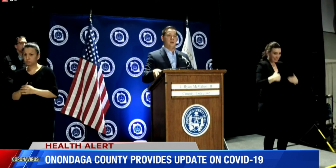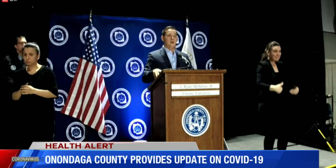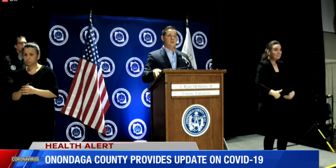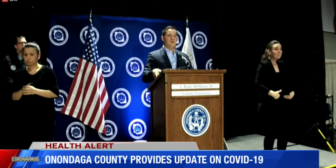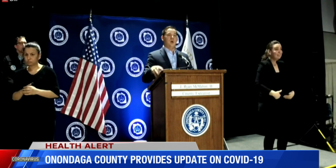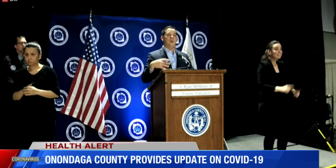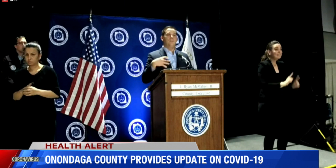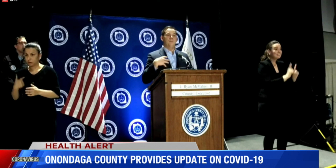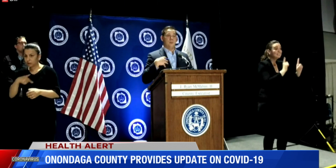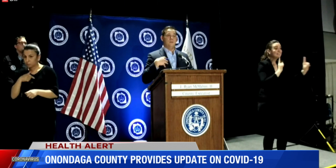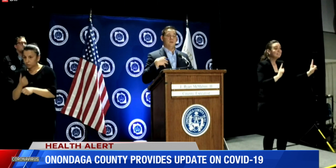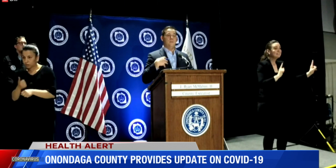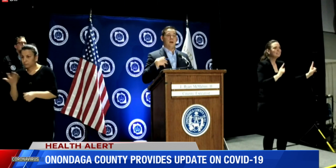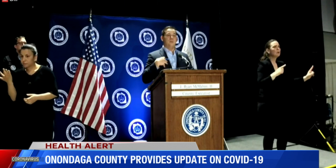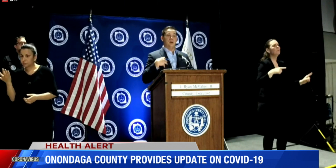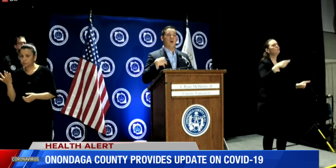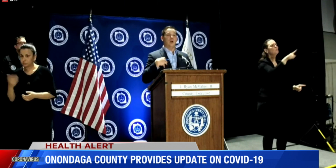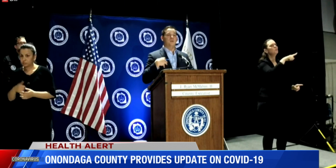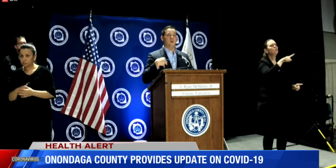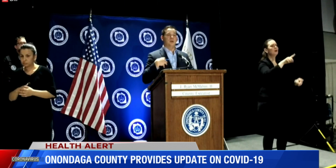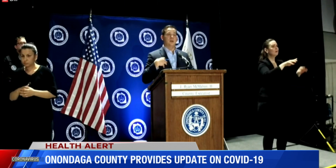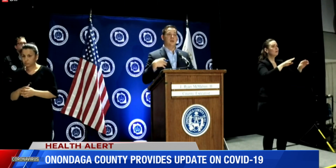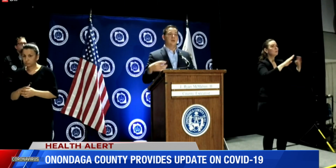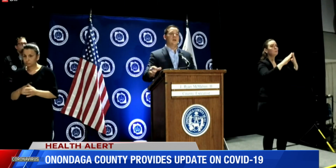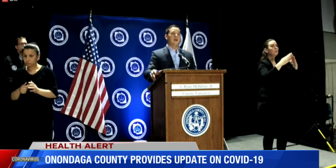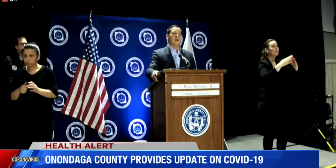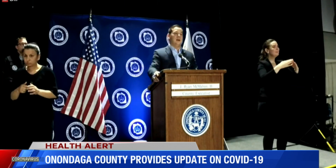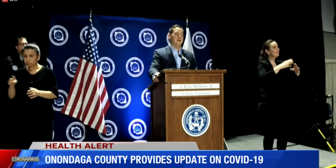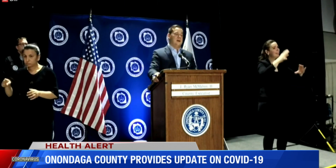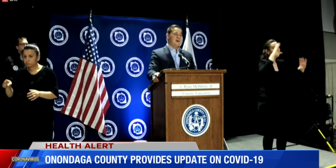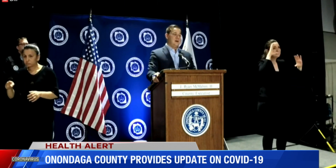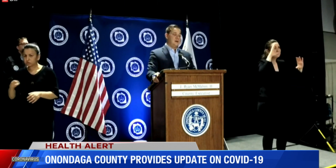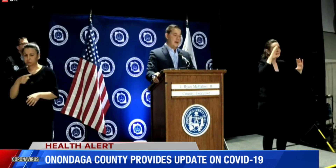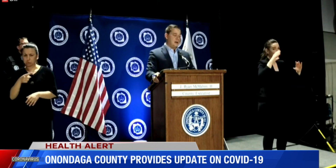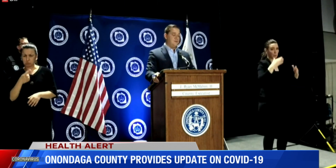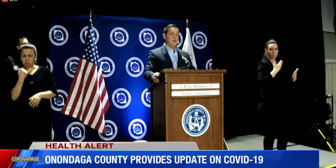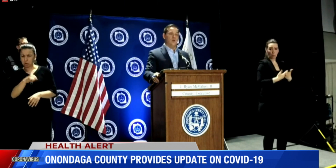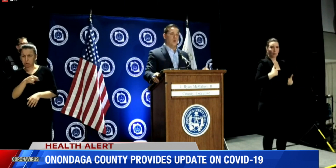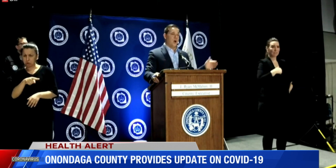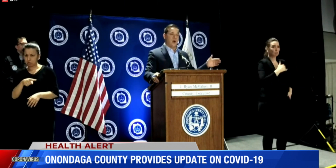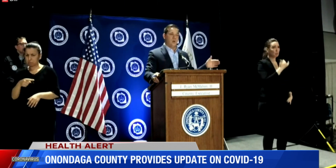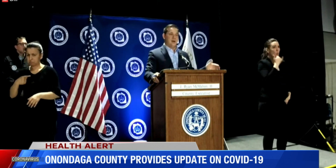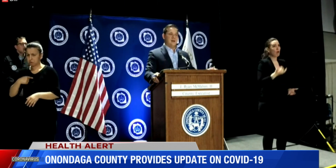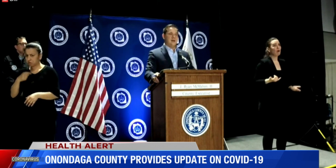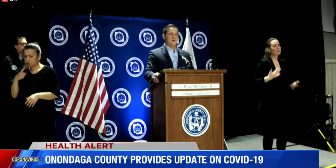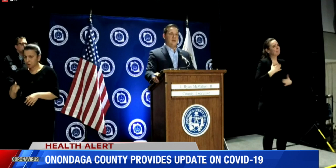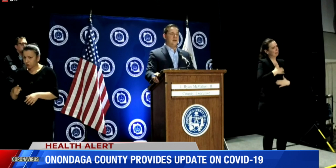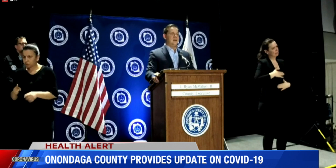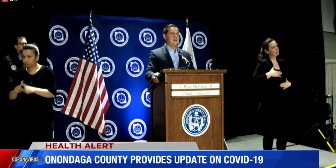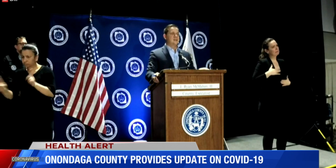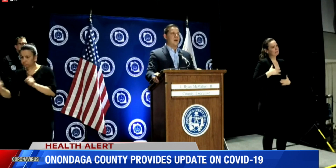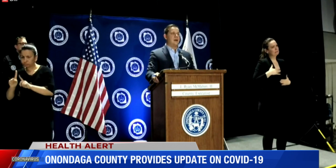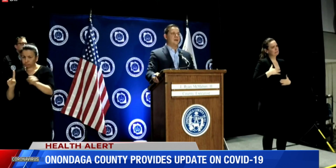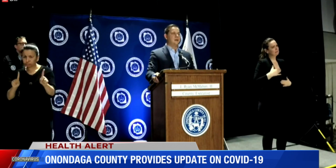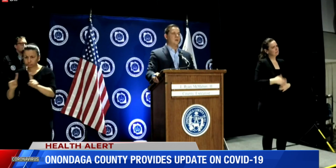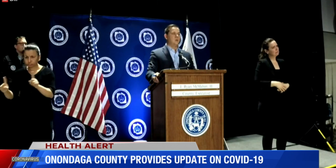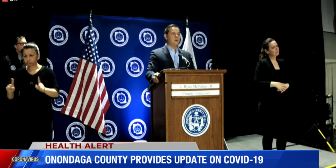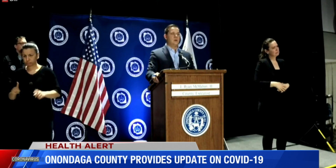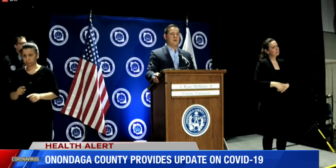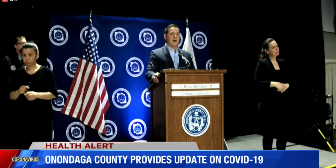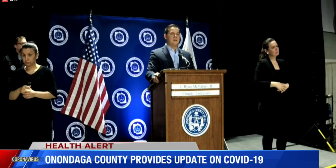wrong to the betterment of our community. And again, if they go the wrong way, and that's